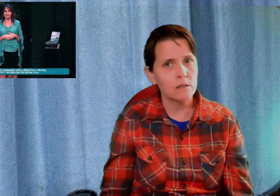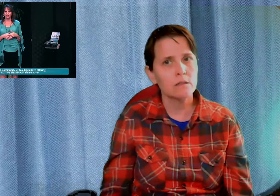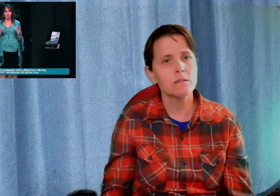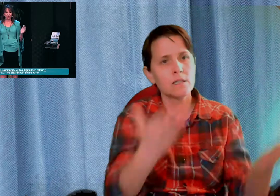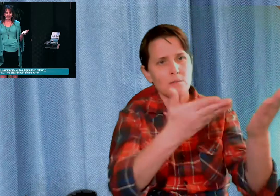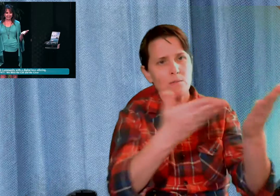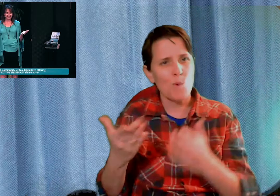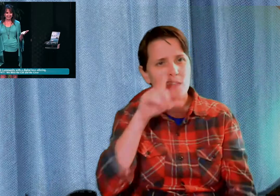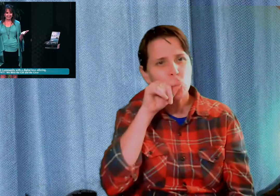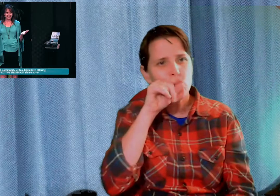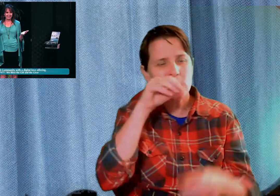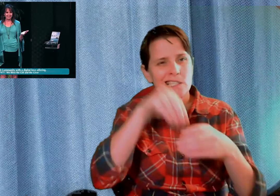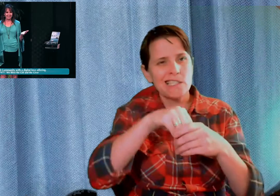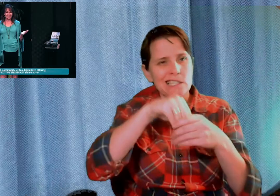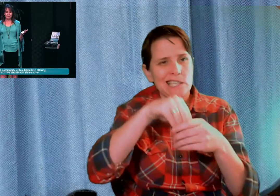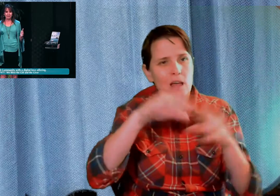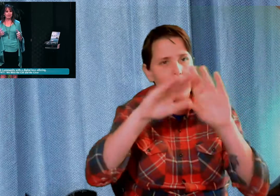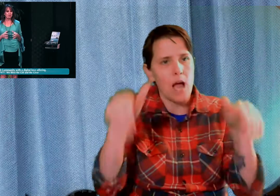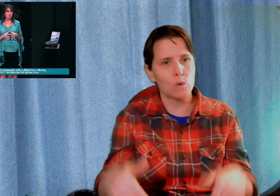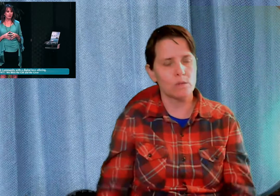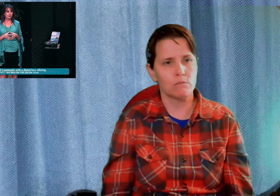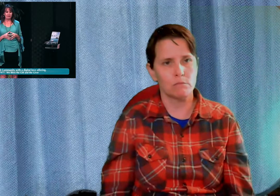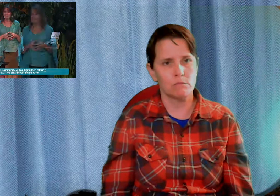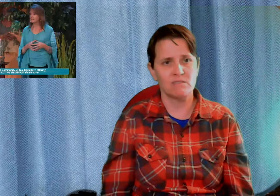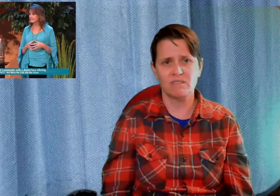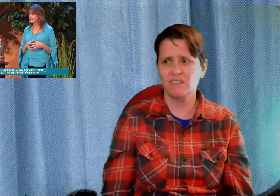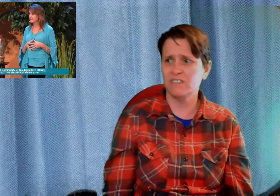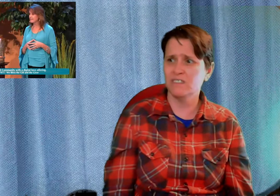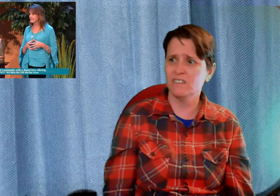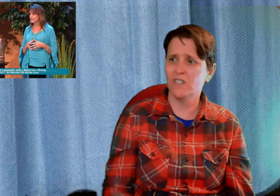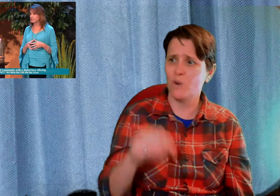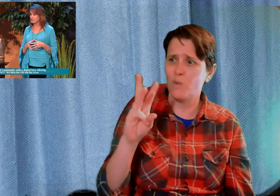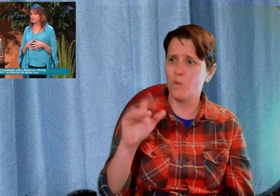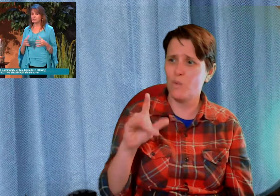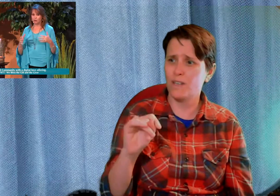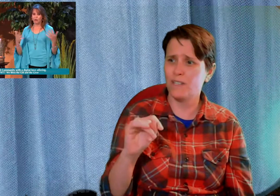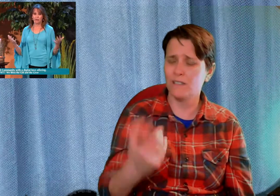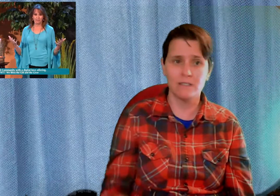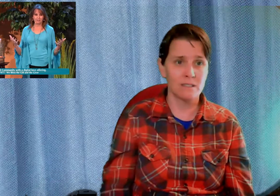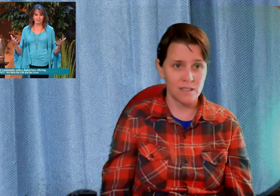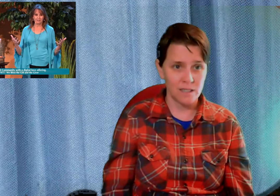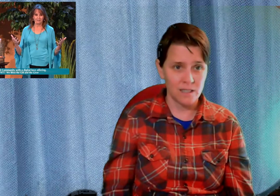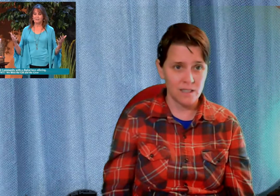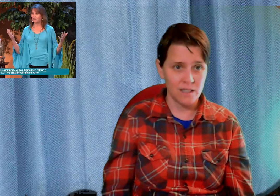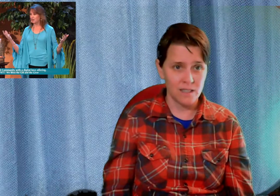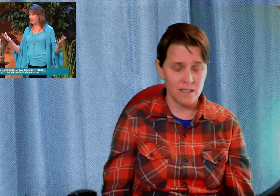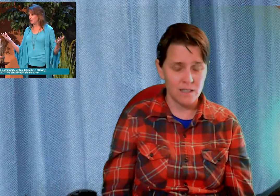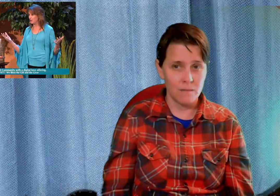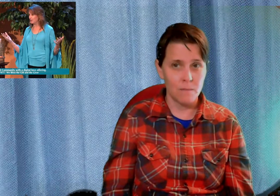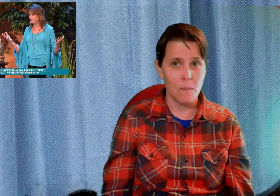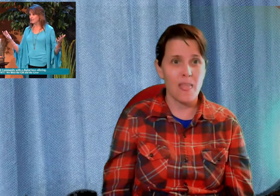the house." He goes, "What?" But he does what the wise man says. And the chickens, of course,